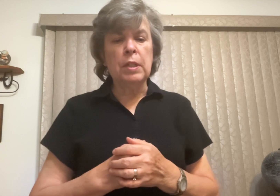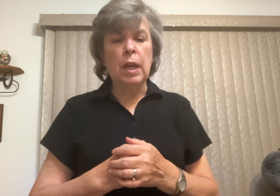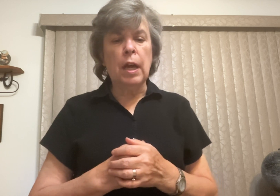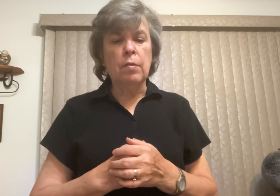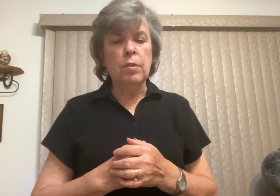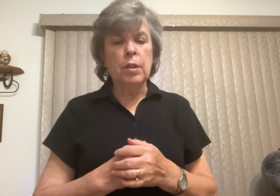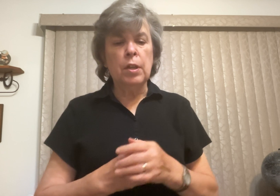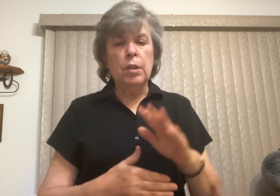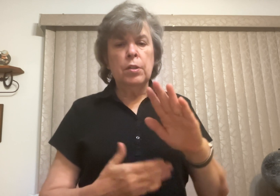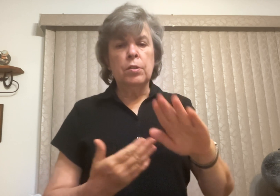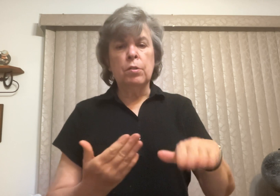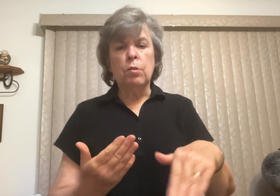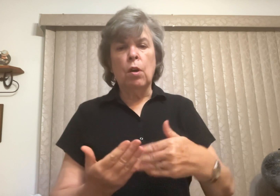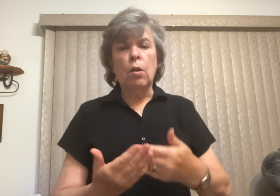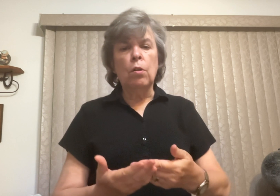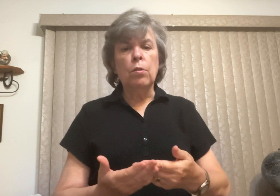have. So all